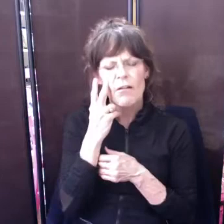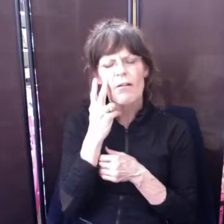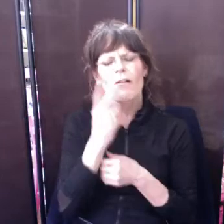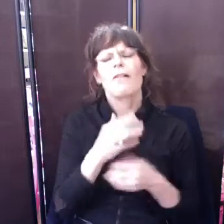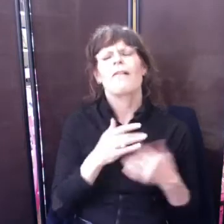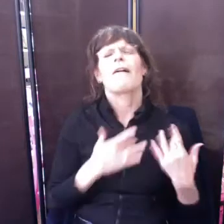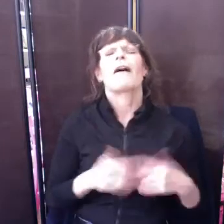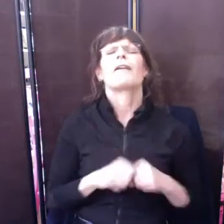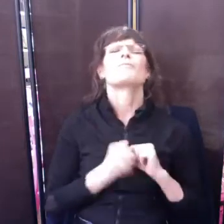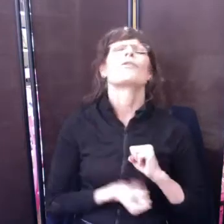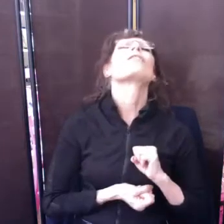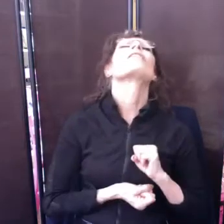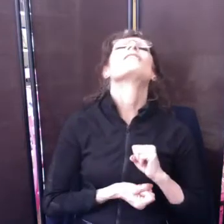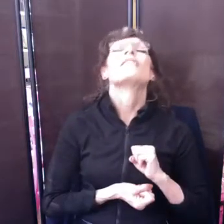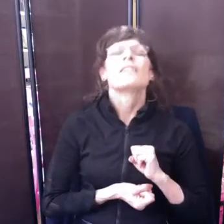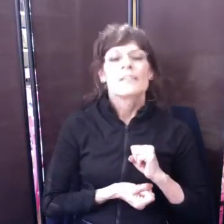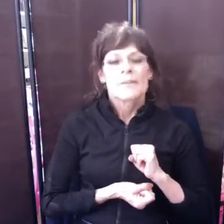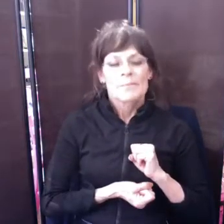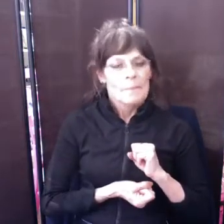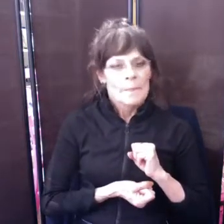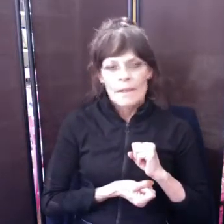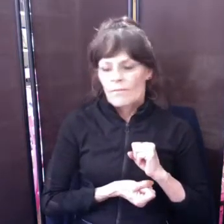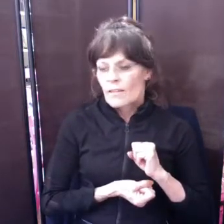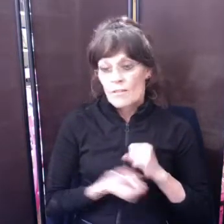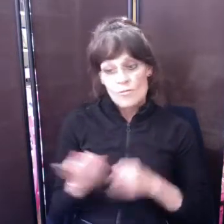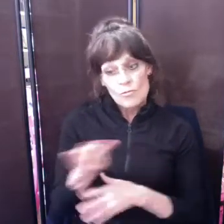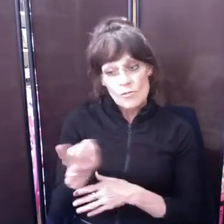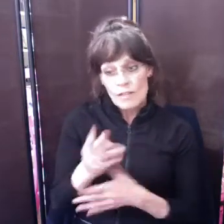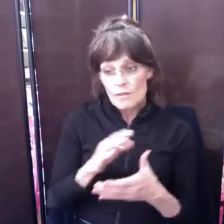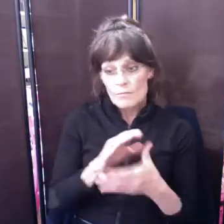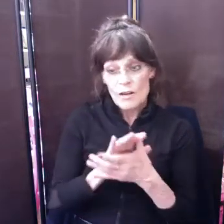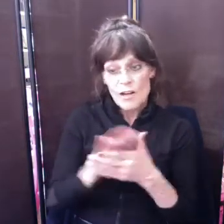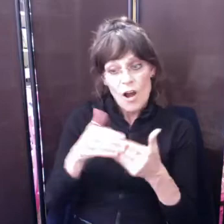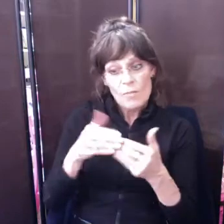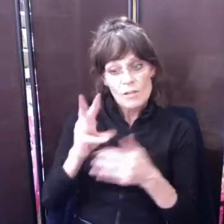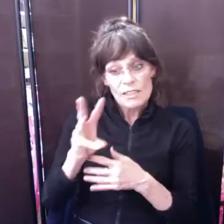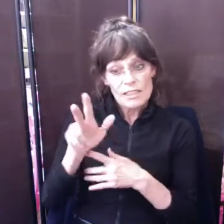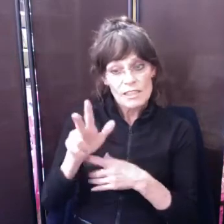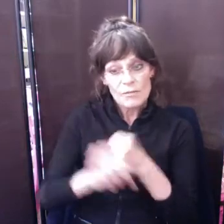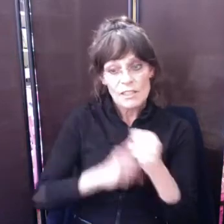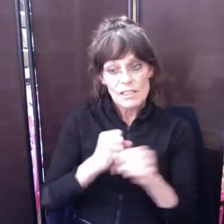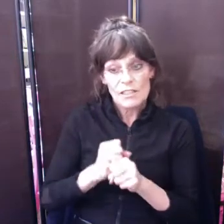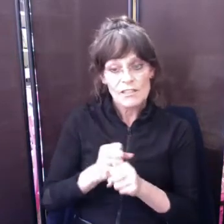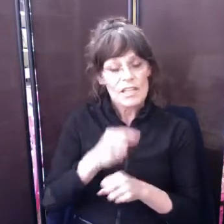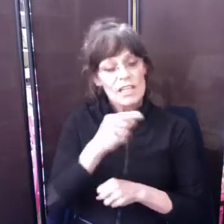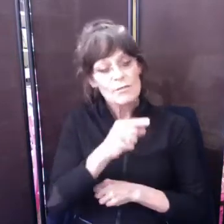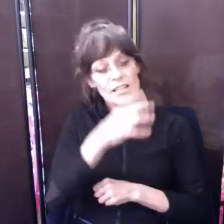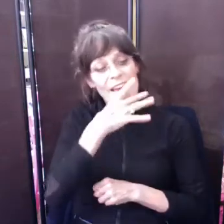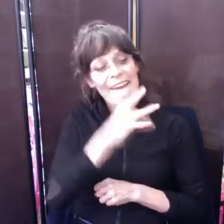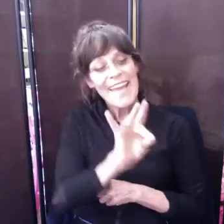being in my life. They had been married, like I said, for almost 63 years. He was 86 years old. He had